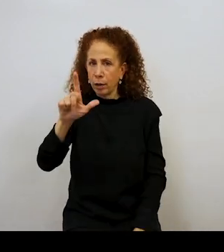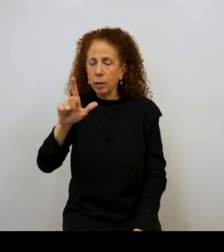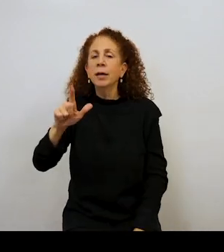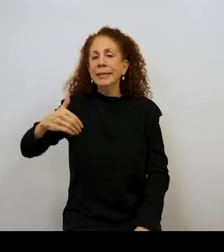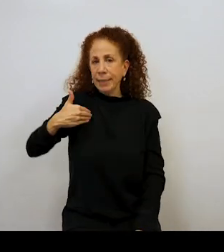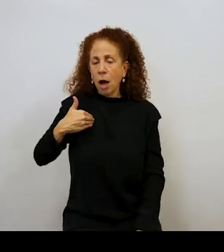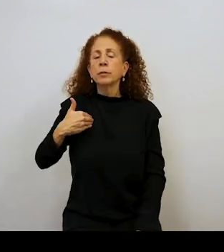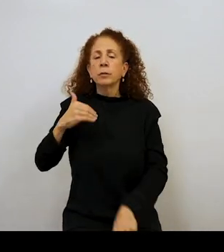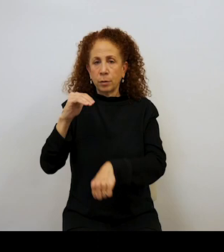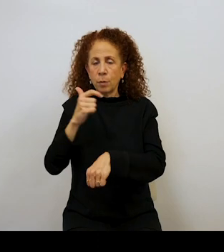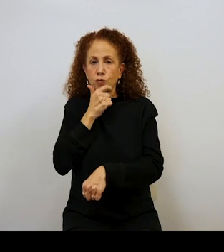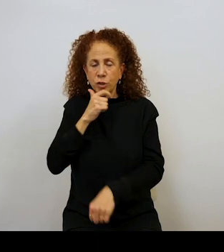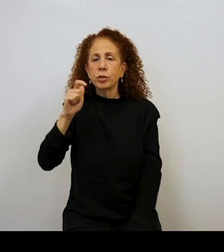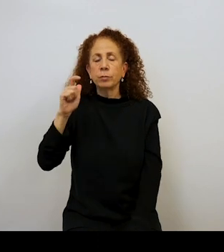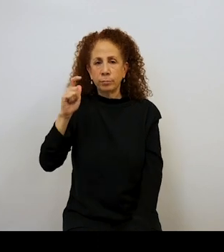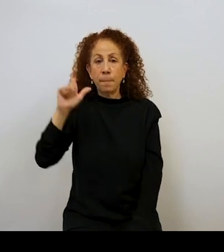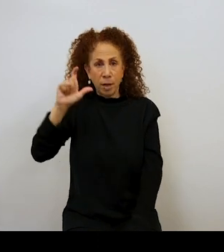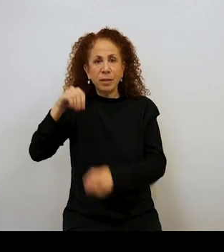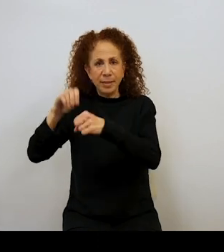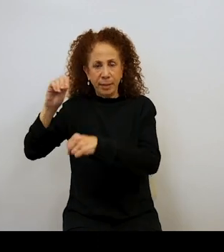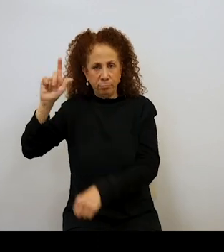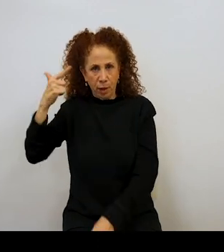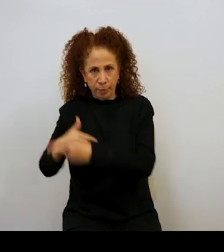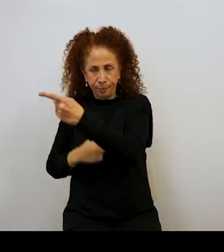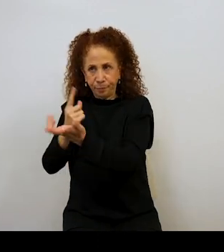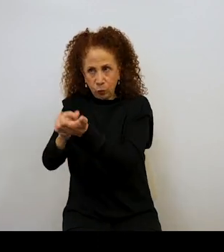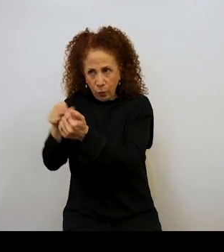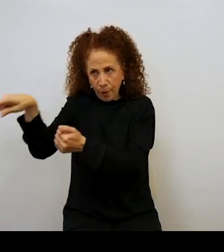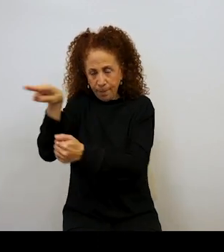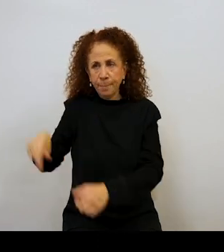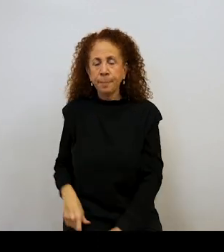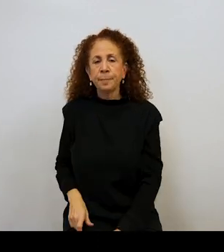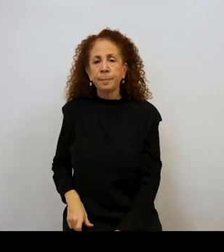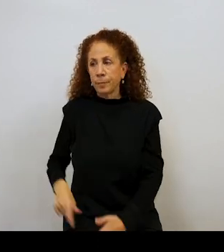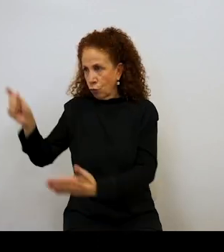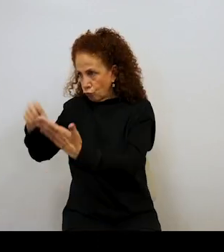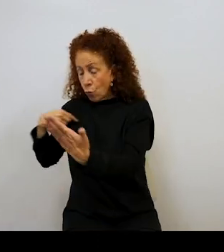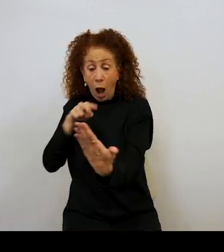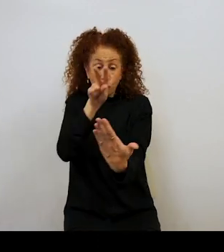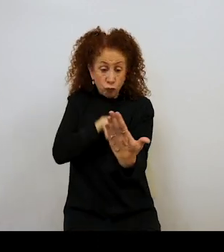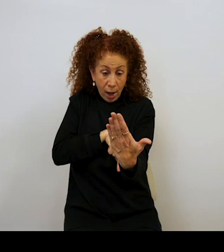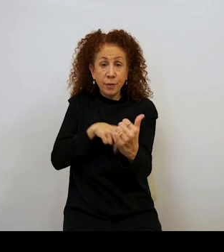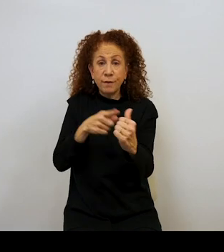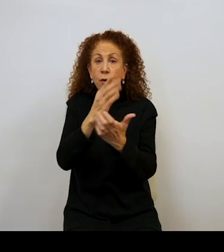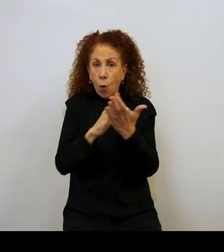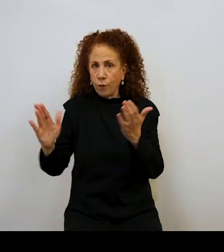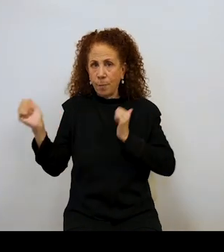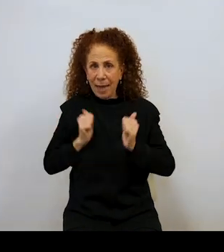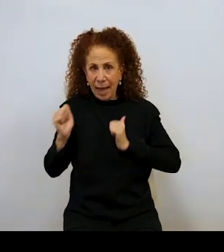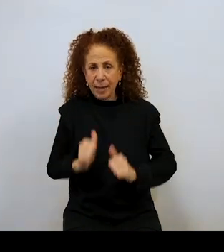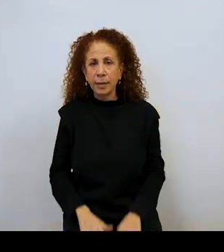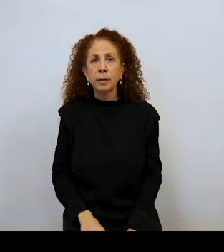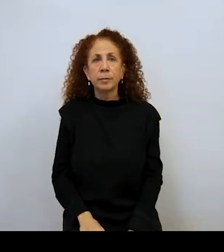British Muslims in London. And when I read the first draft of the play, there